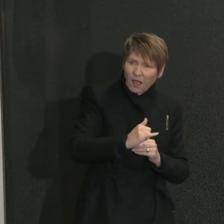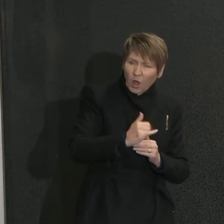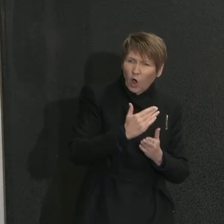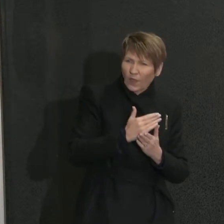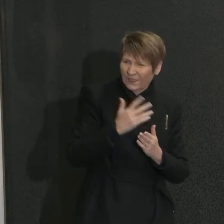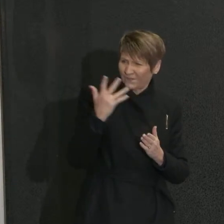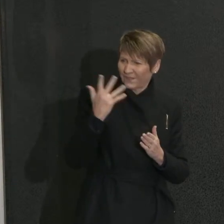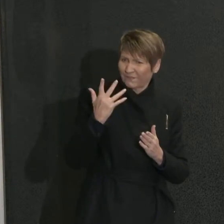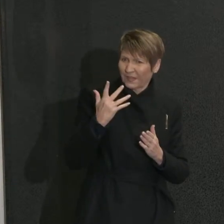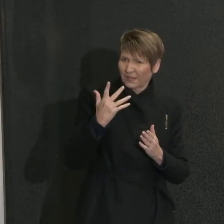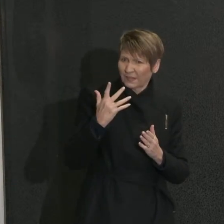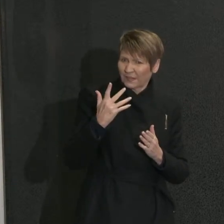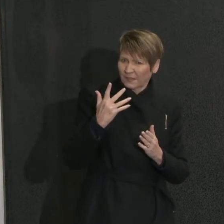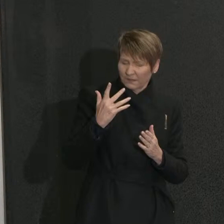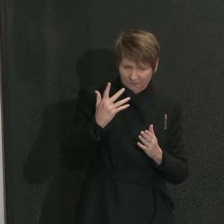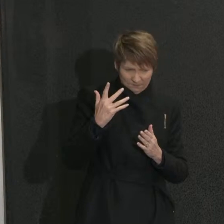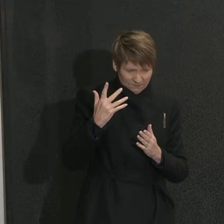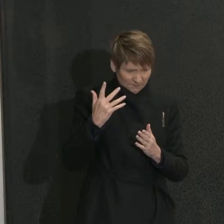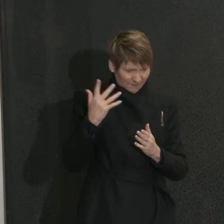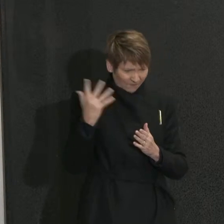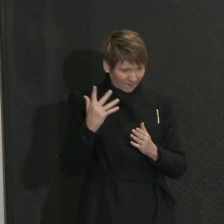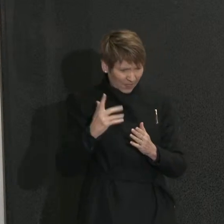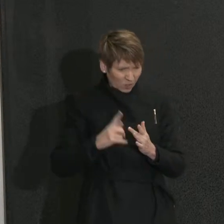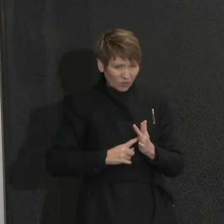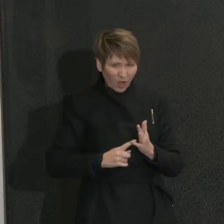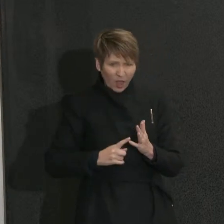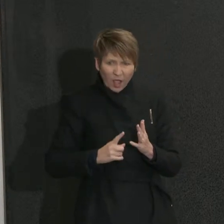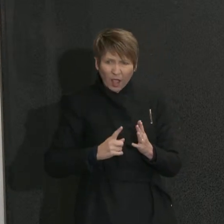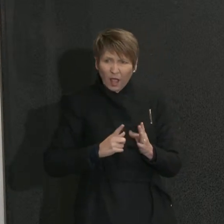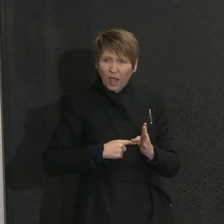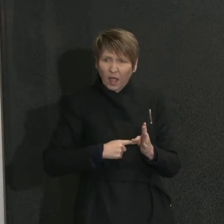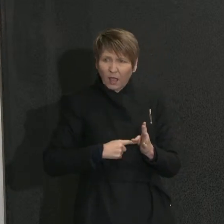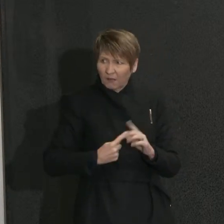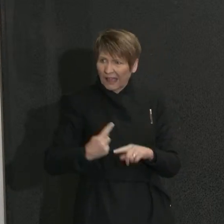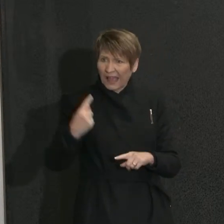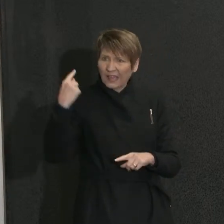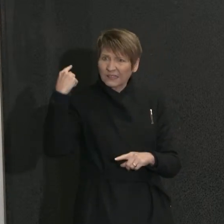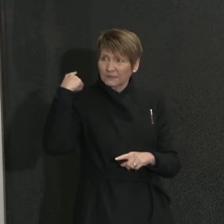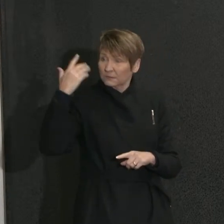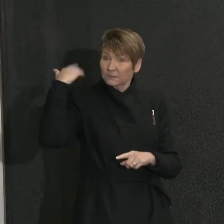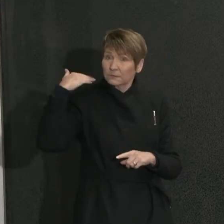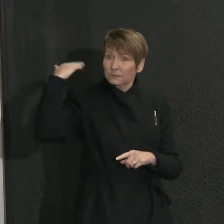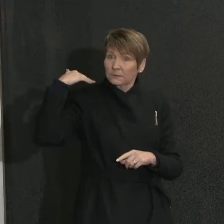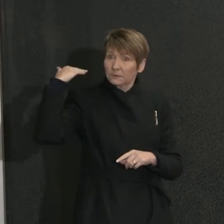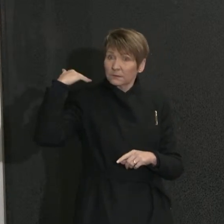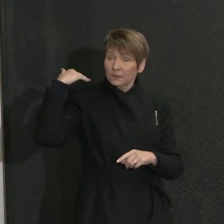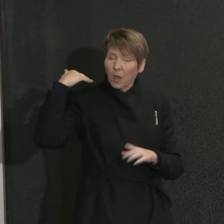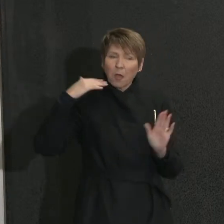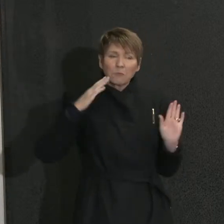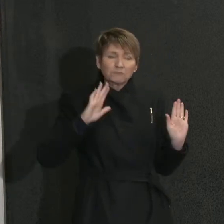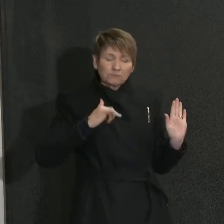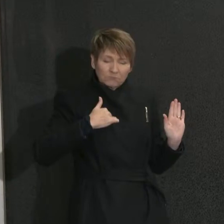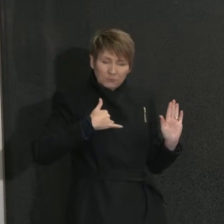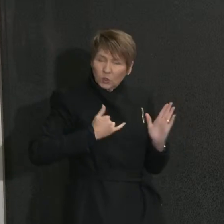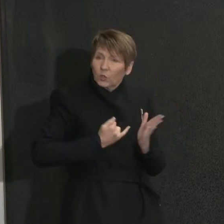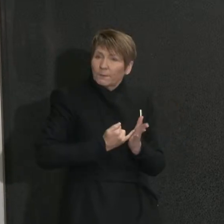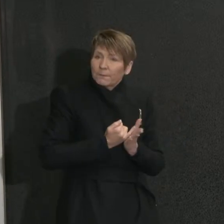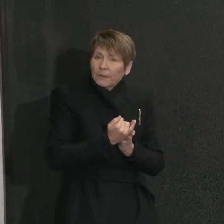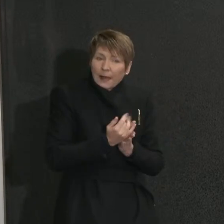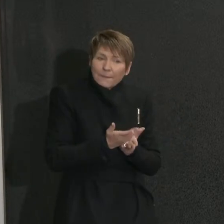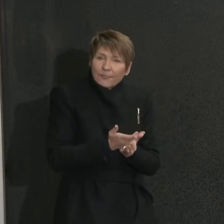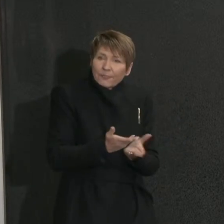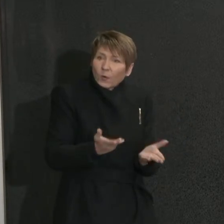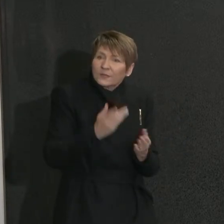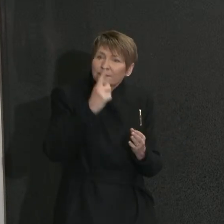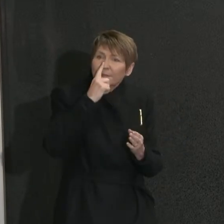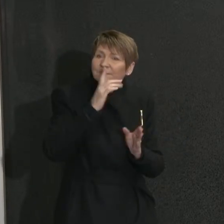And no one's alleging that they've done anything wrong or that there's any deficiency in the way they exited quarantine. It's just part of a puzzle. It's a